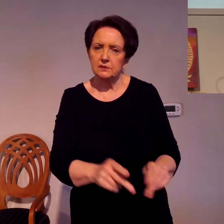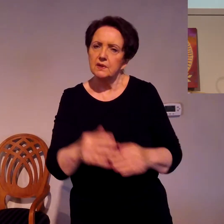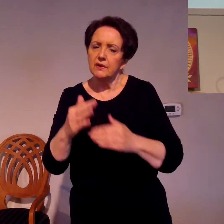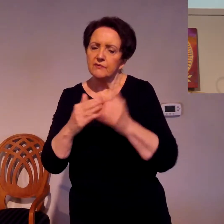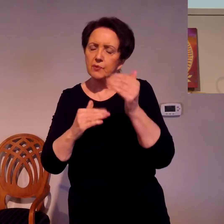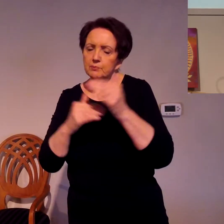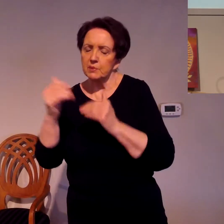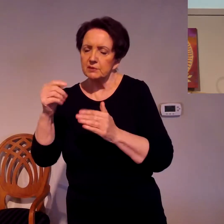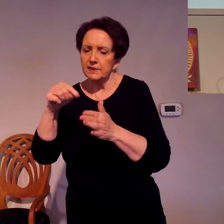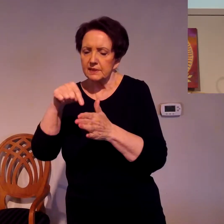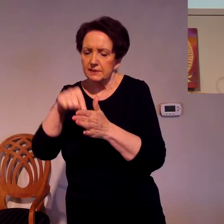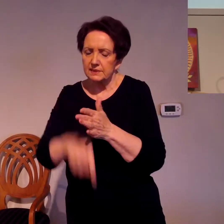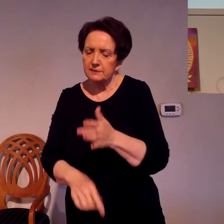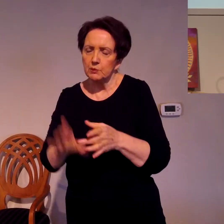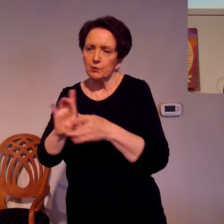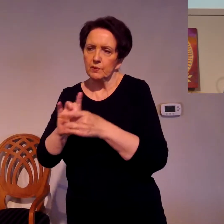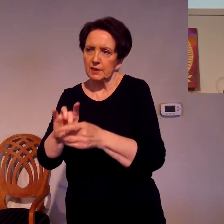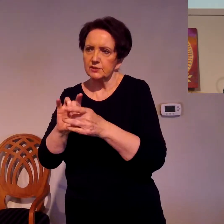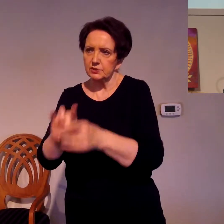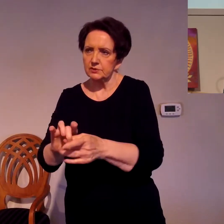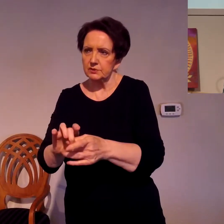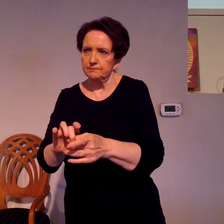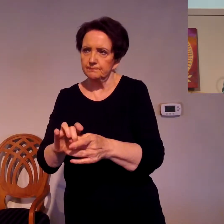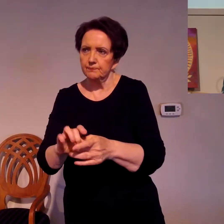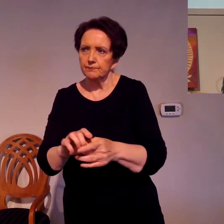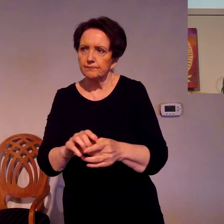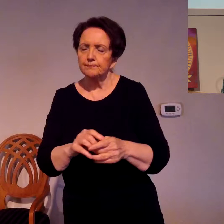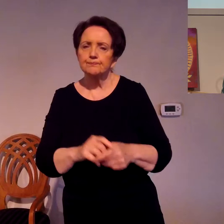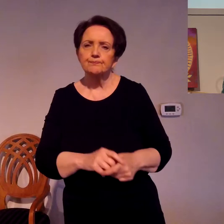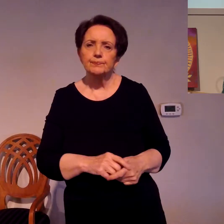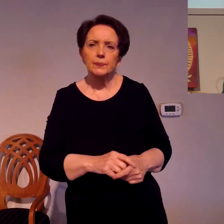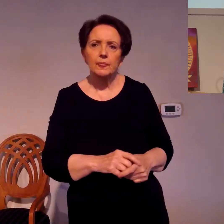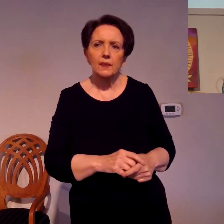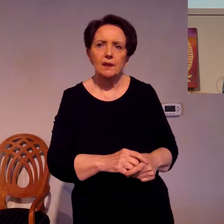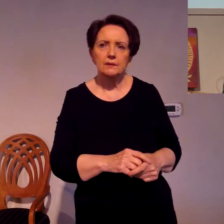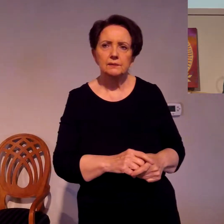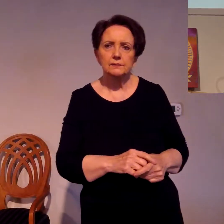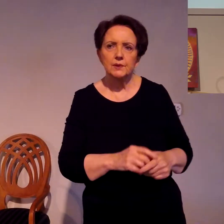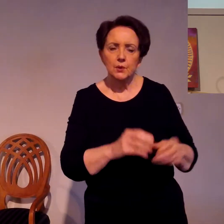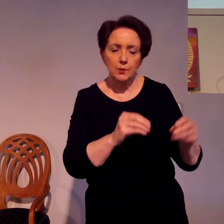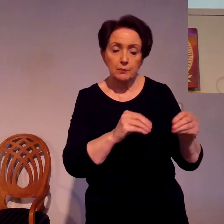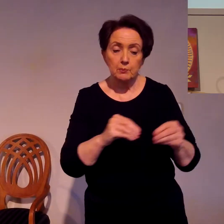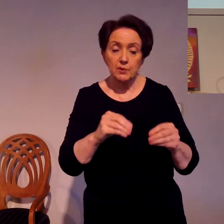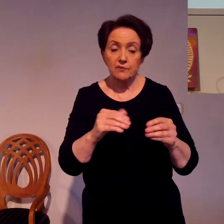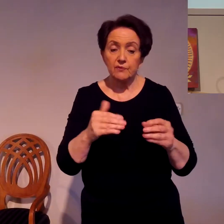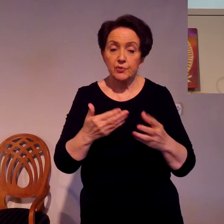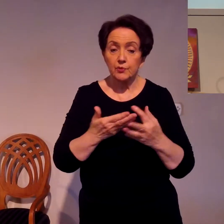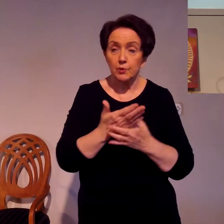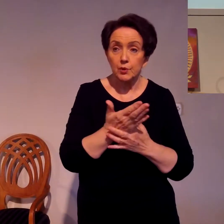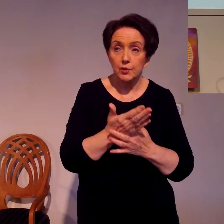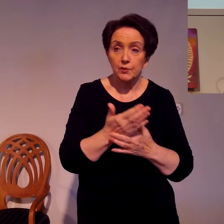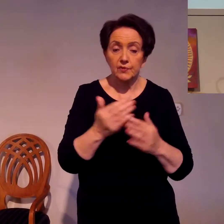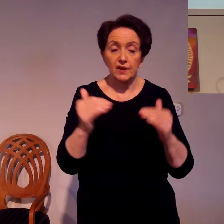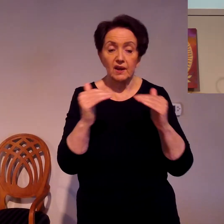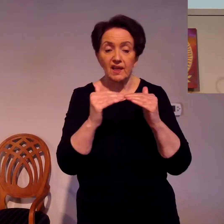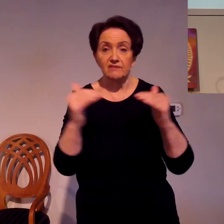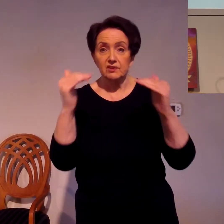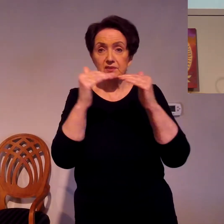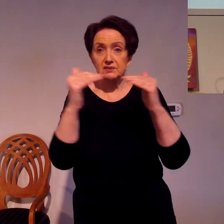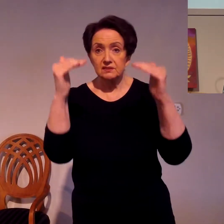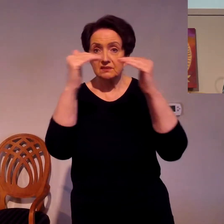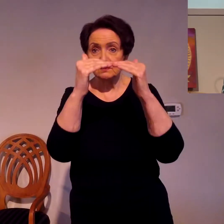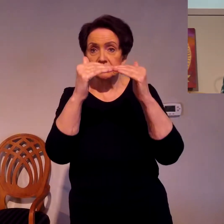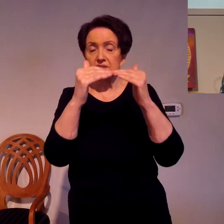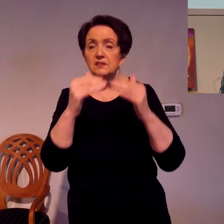this deeper relationship. And the way that we can move through these levels is actually begin